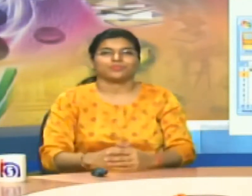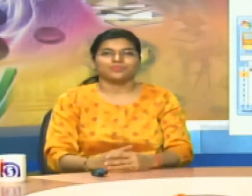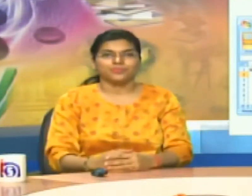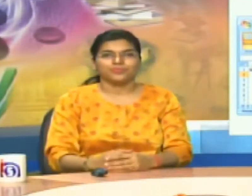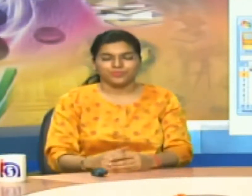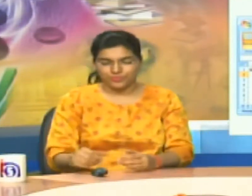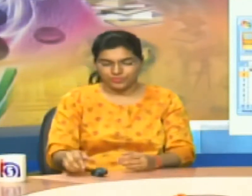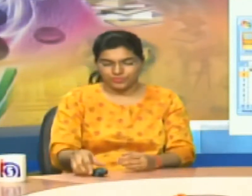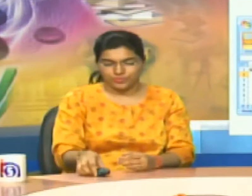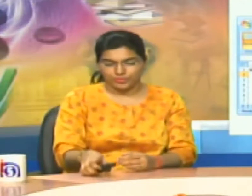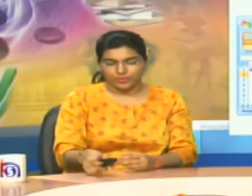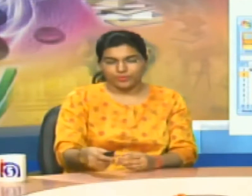to use it.